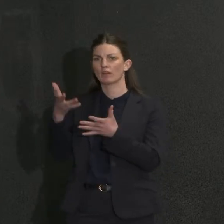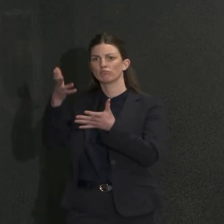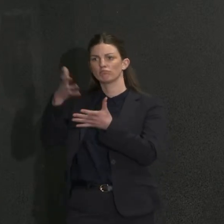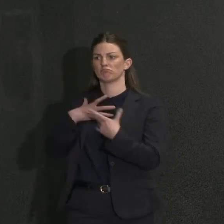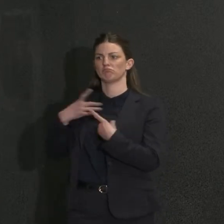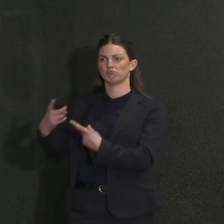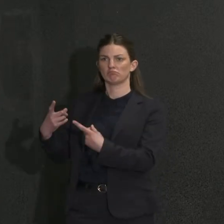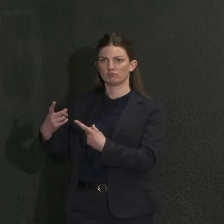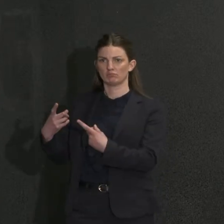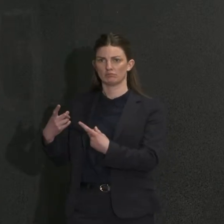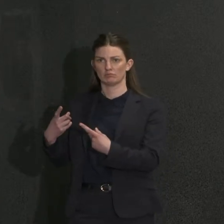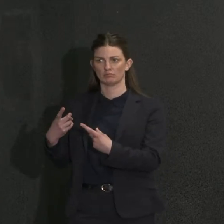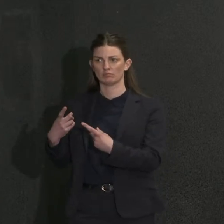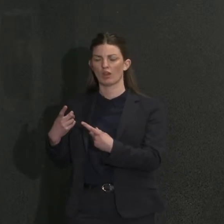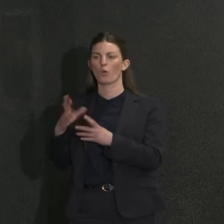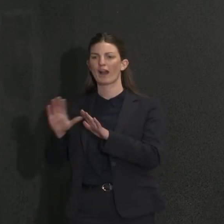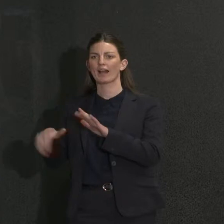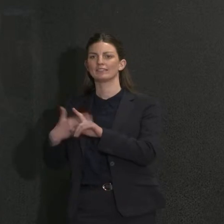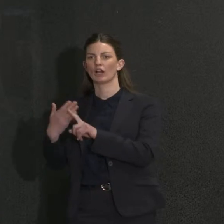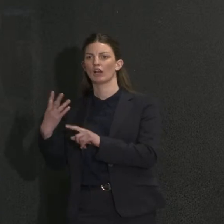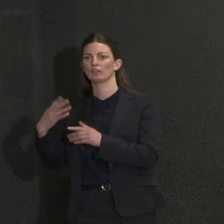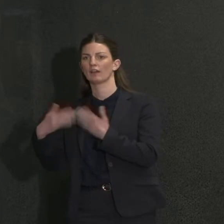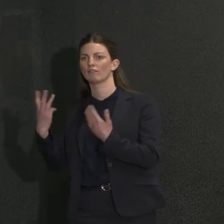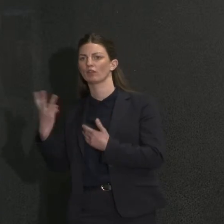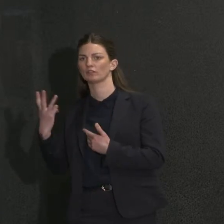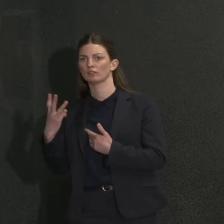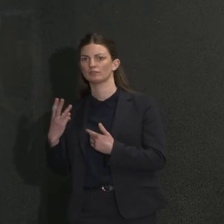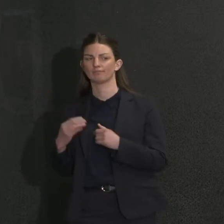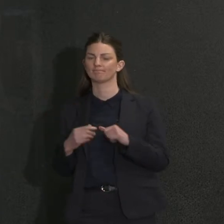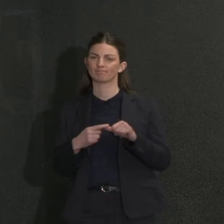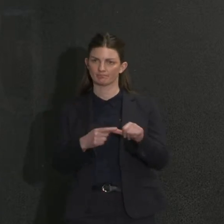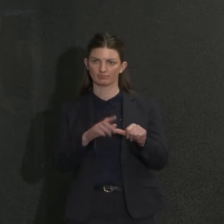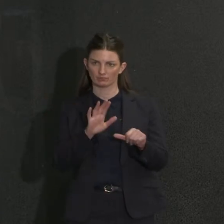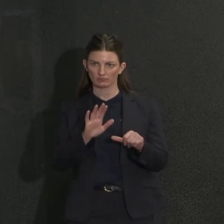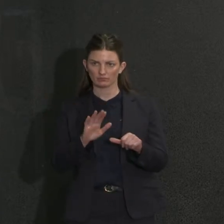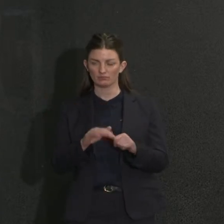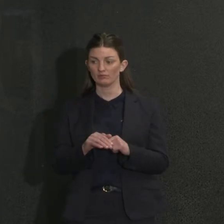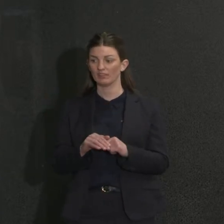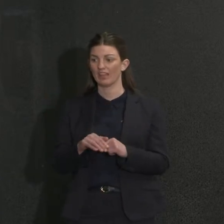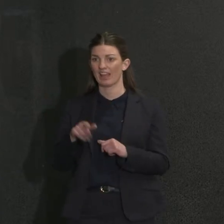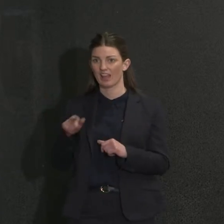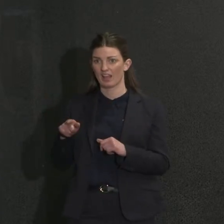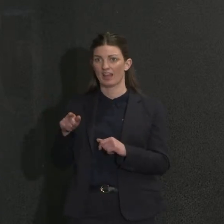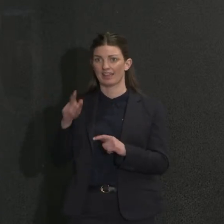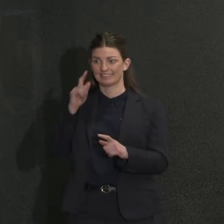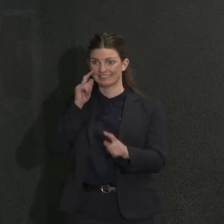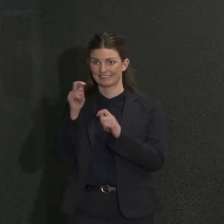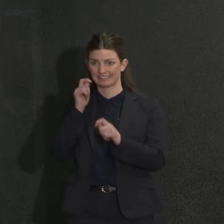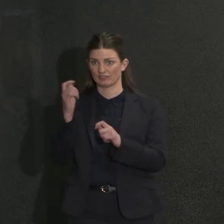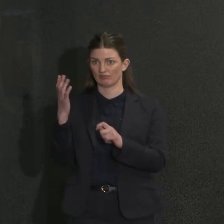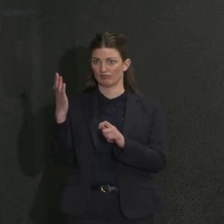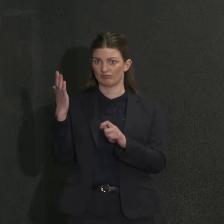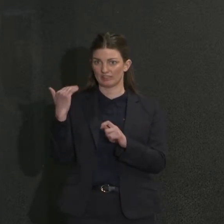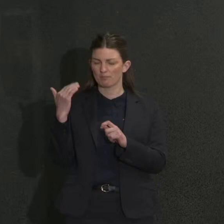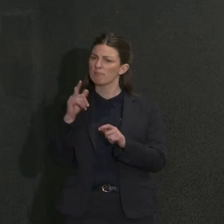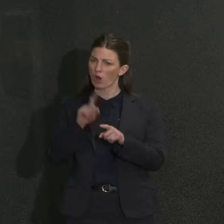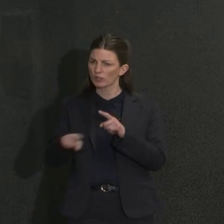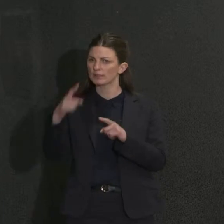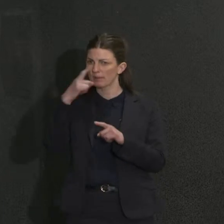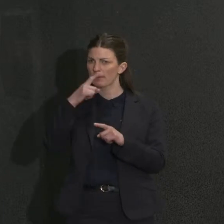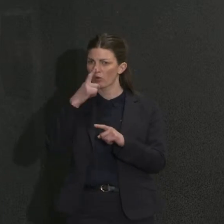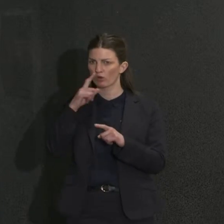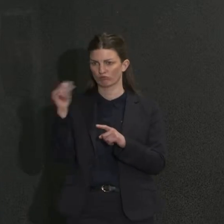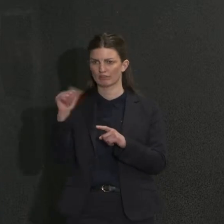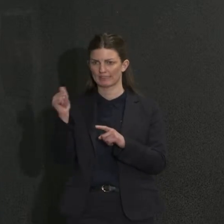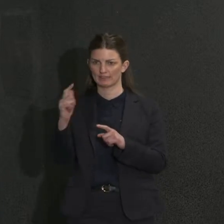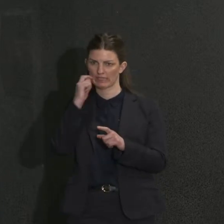significant exposure sites already having returned a negative test, which means they got tested more than 24 hours ago. That is a significant, people know what we need to